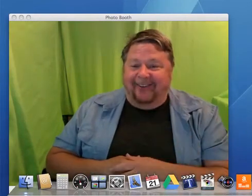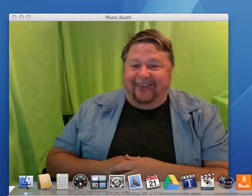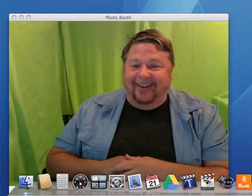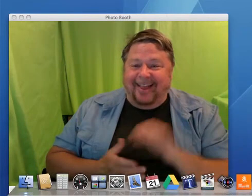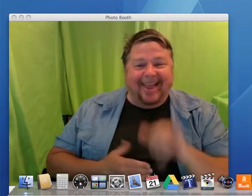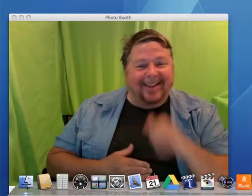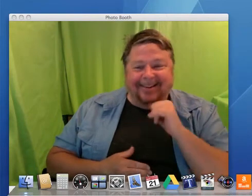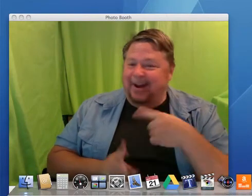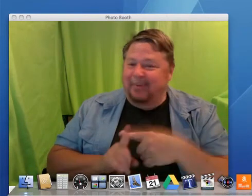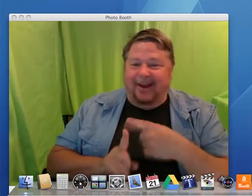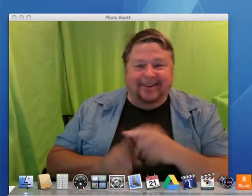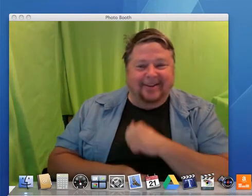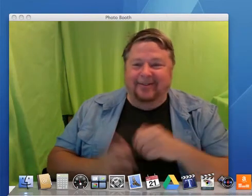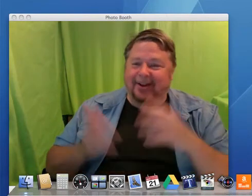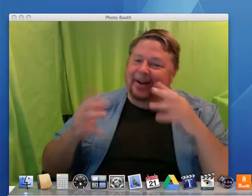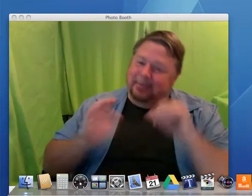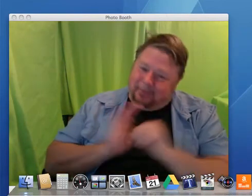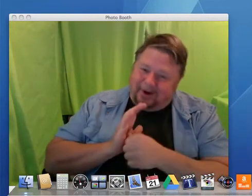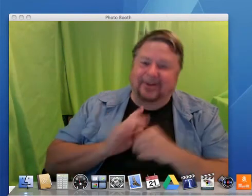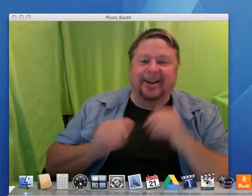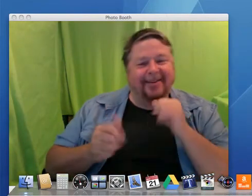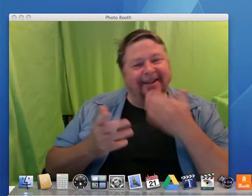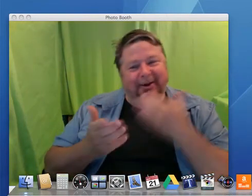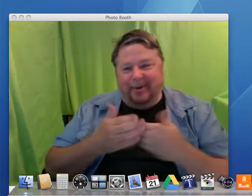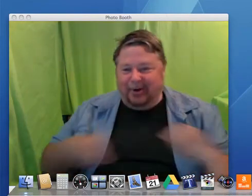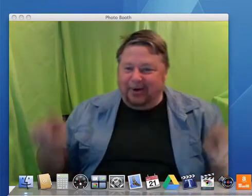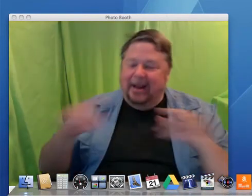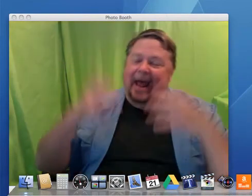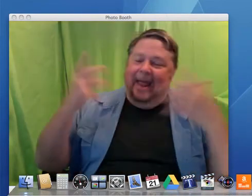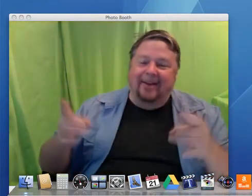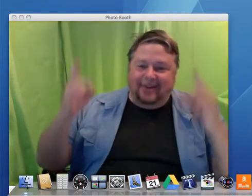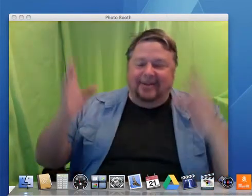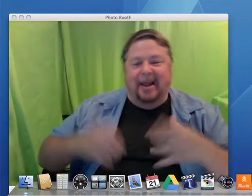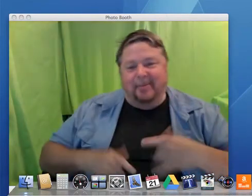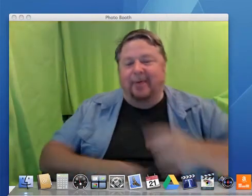Wow, that's not a positive impression. That's not gonna be good.